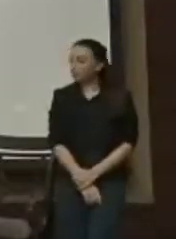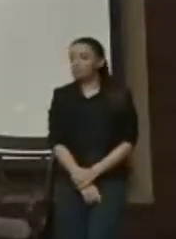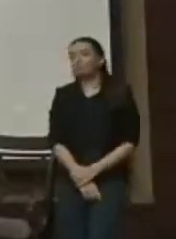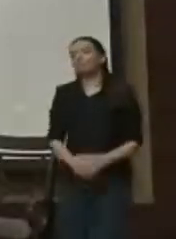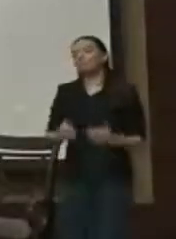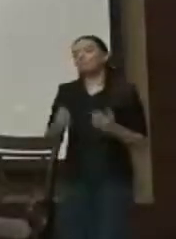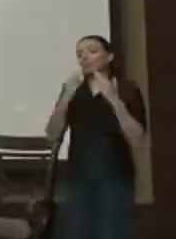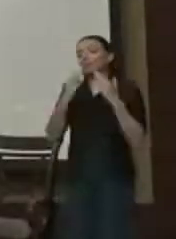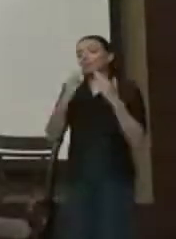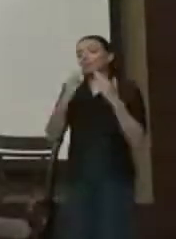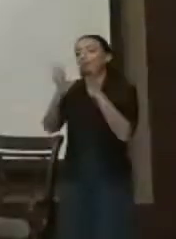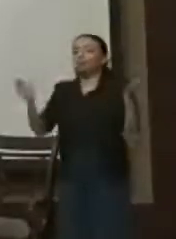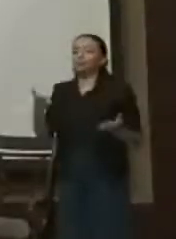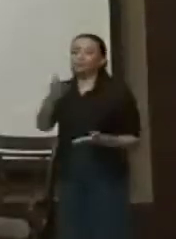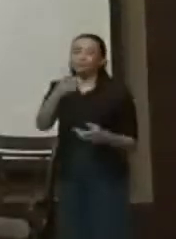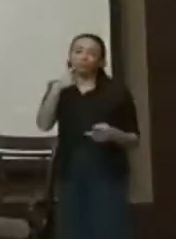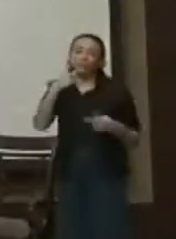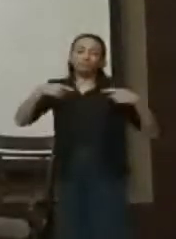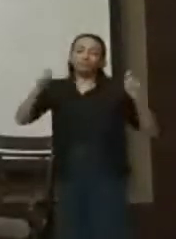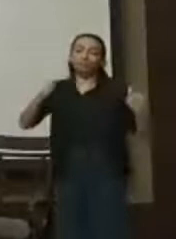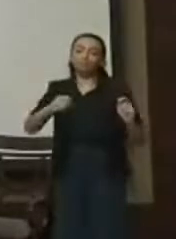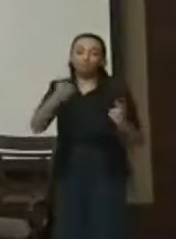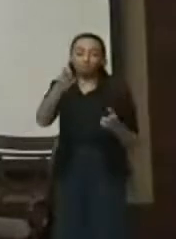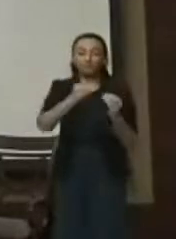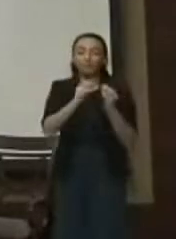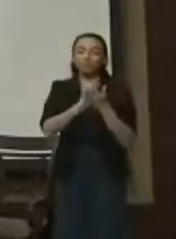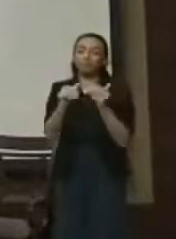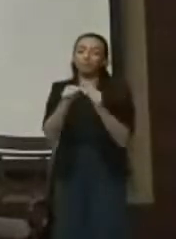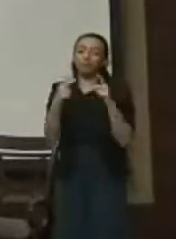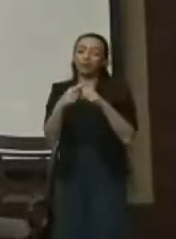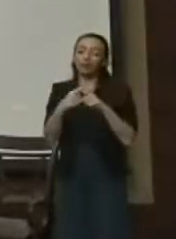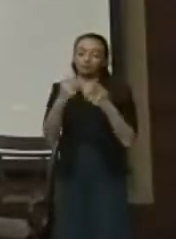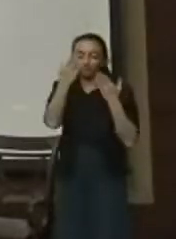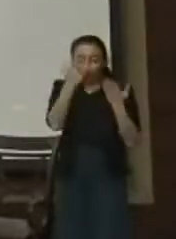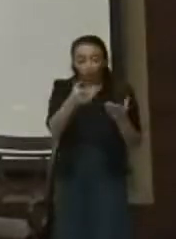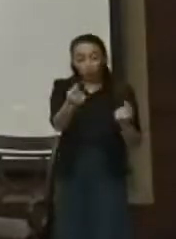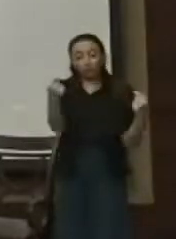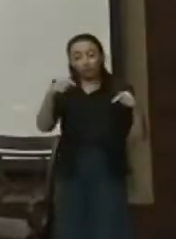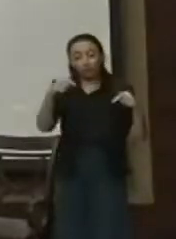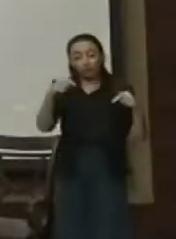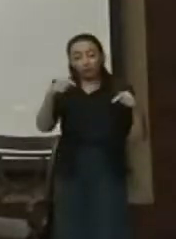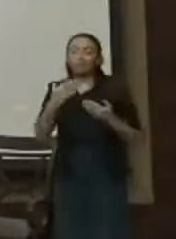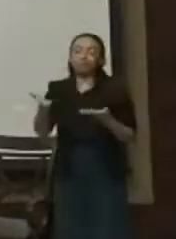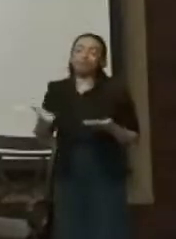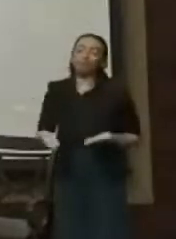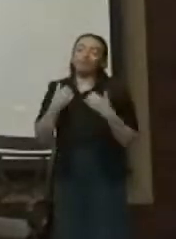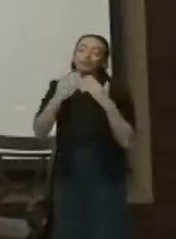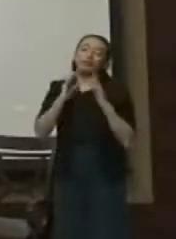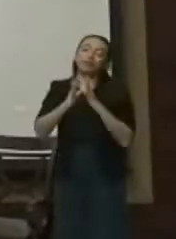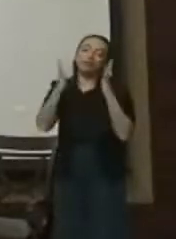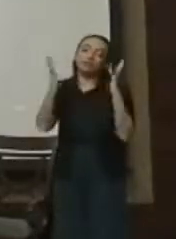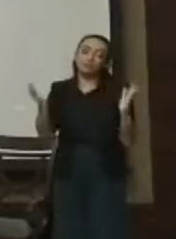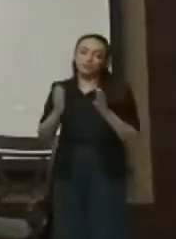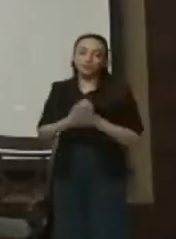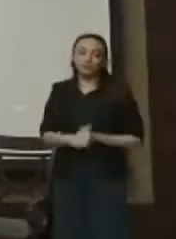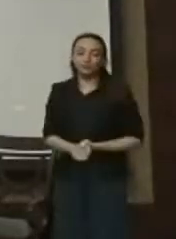Thank you very much once again, Justice Bhatt. It was a great honor to have you amidst us.